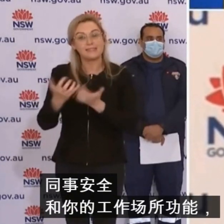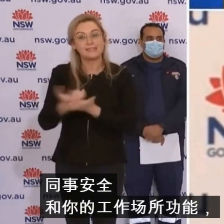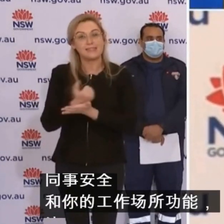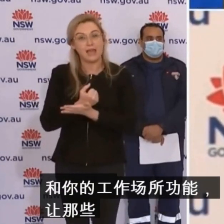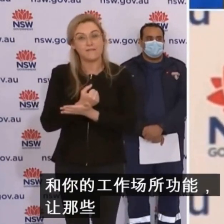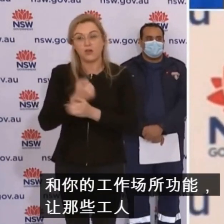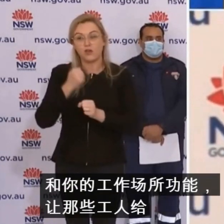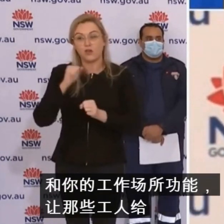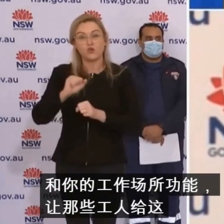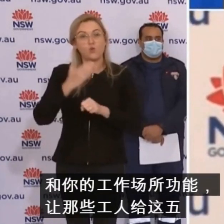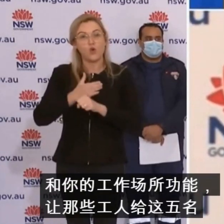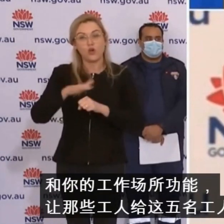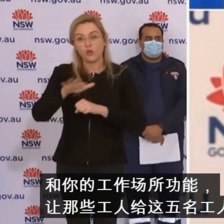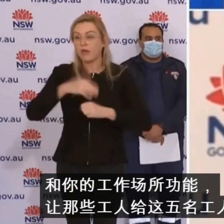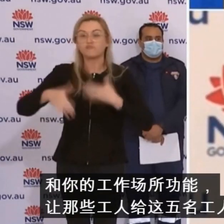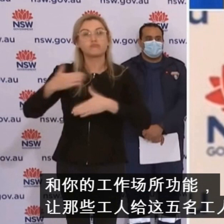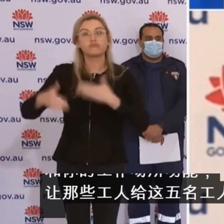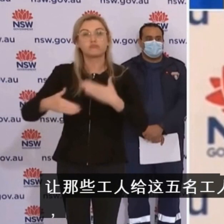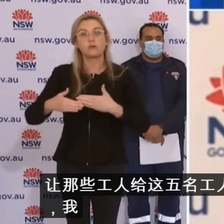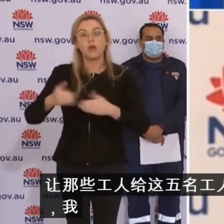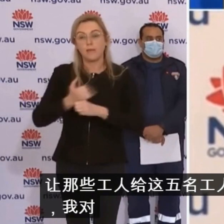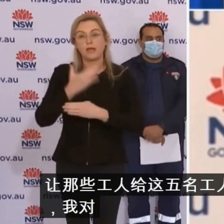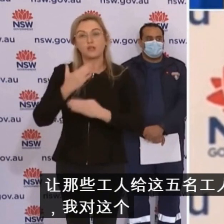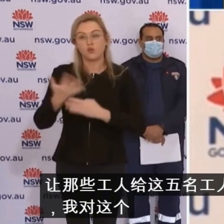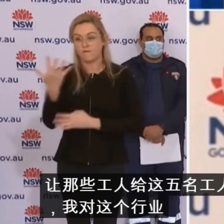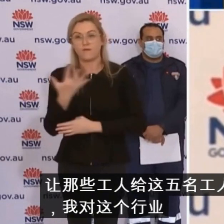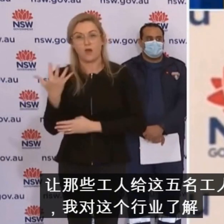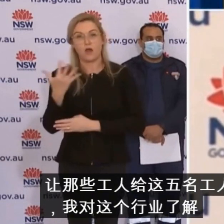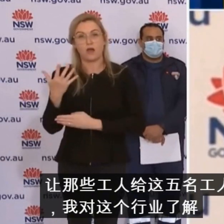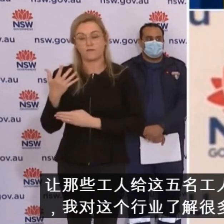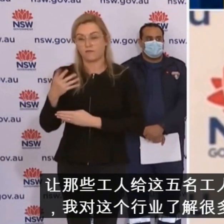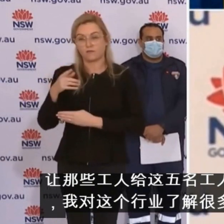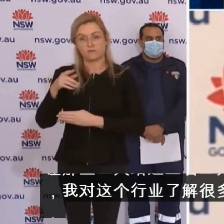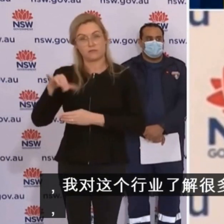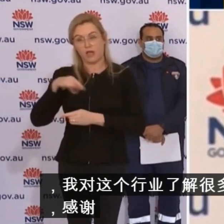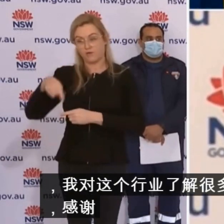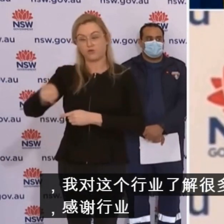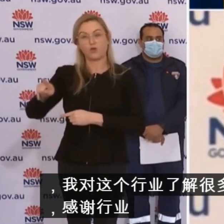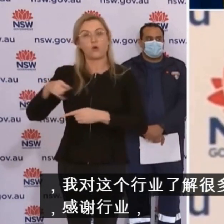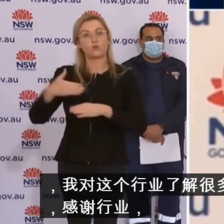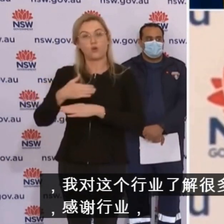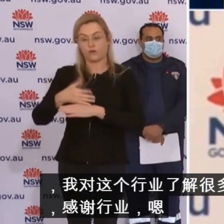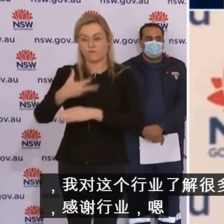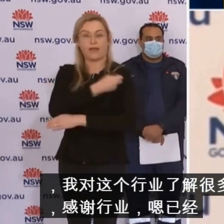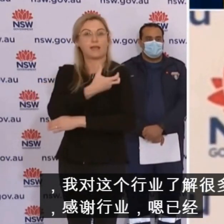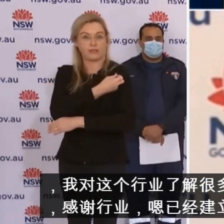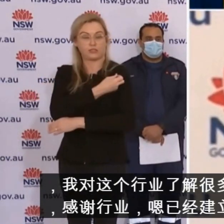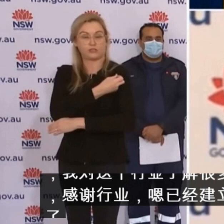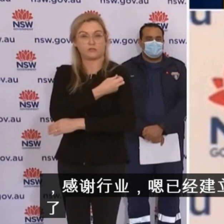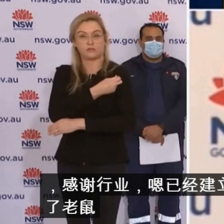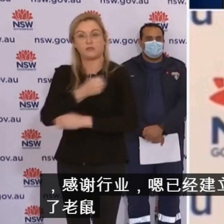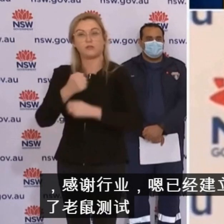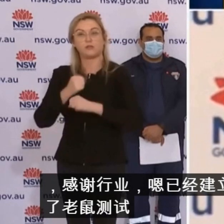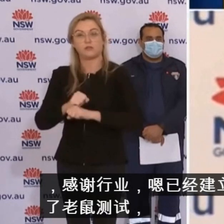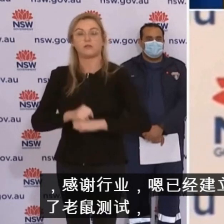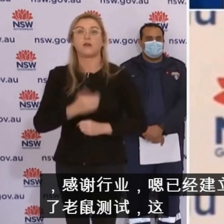functional, get those workers vaccinated, those 5 workers. And I know a lot of the industry, and thank you to industry, have set up the